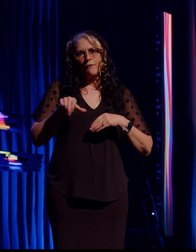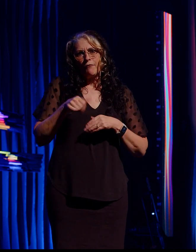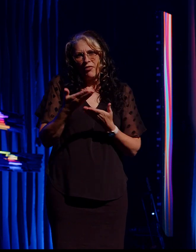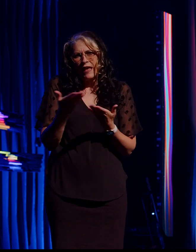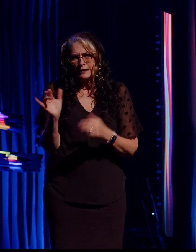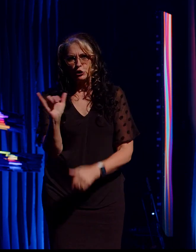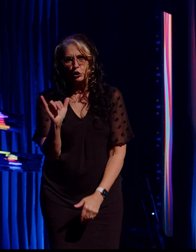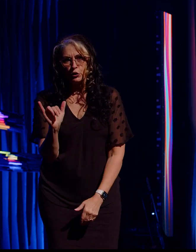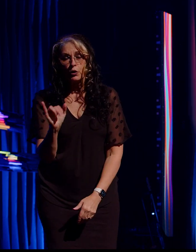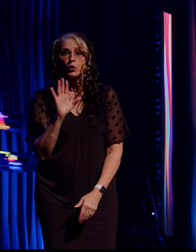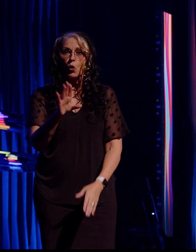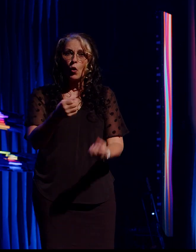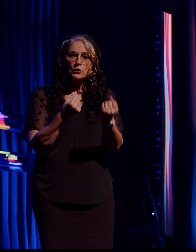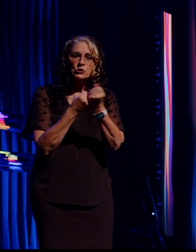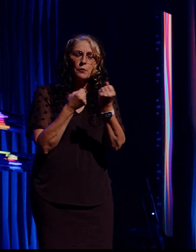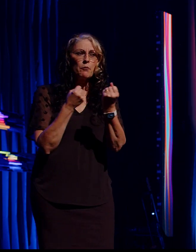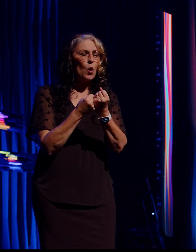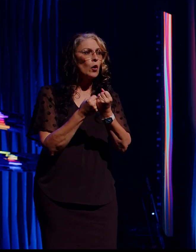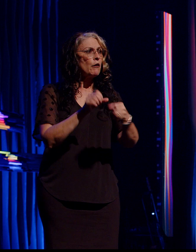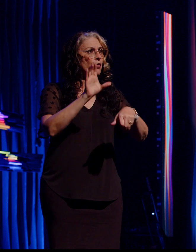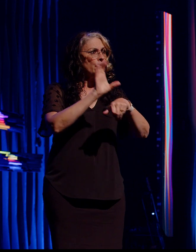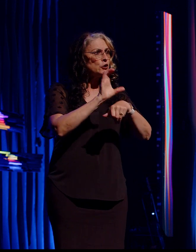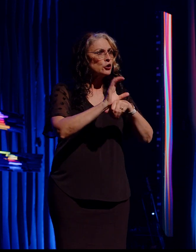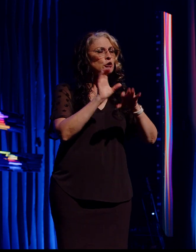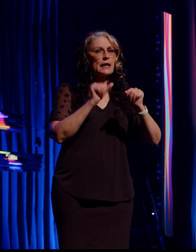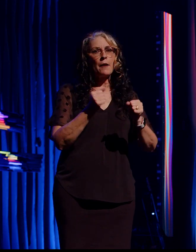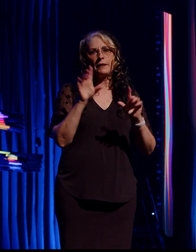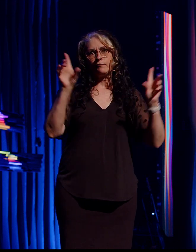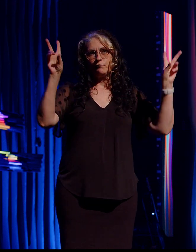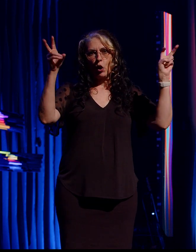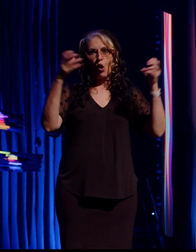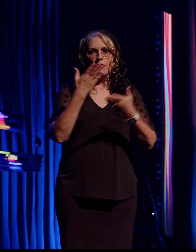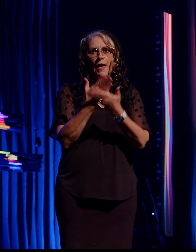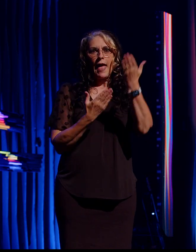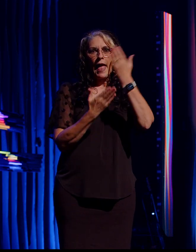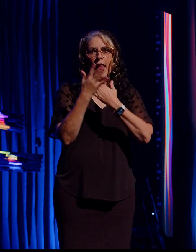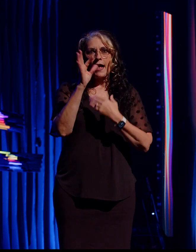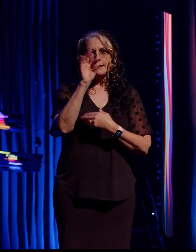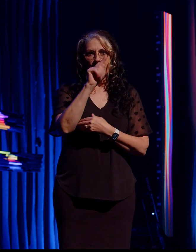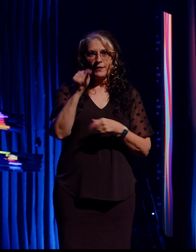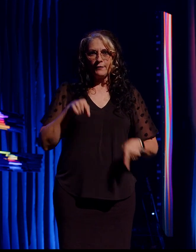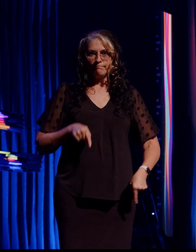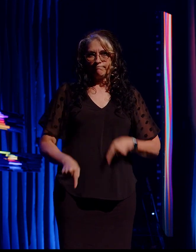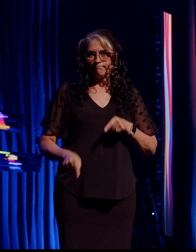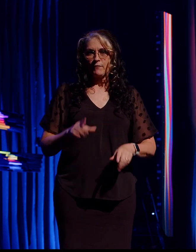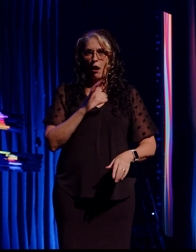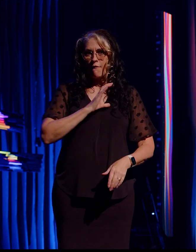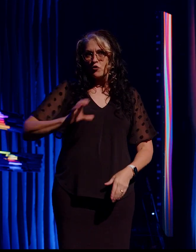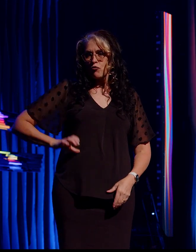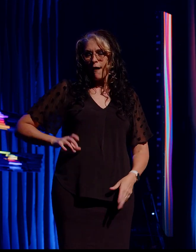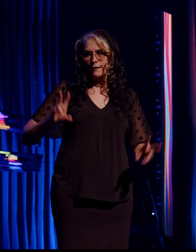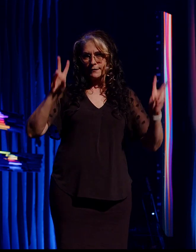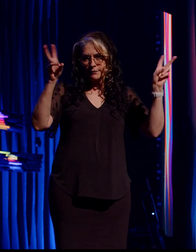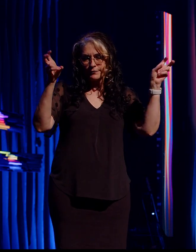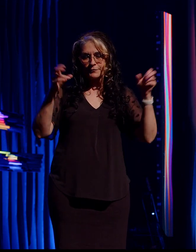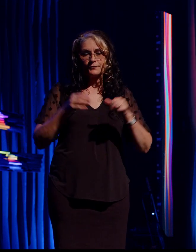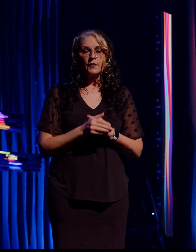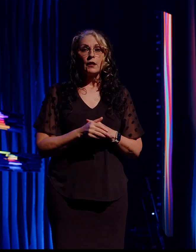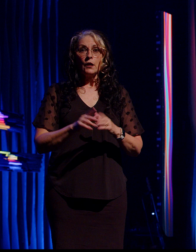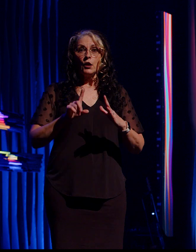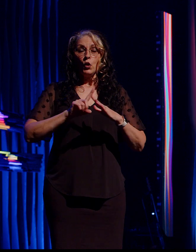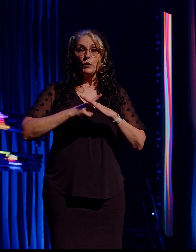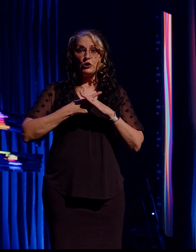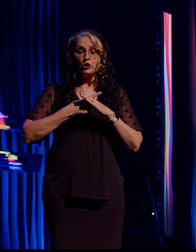and because of your support, the church can be the hands and feet of Christ. So that's something that continued on. Also, we helped start